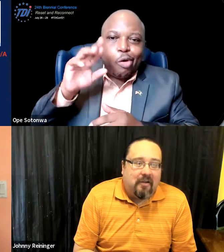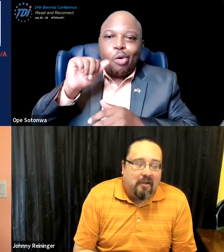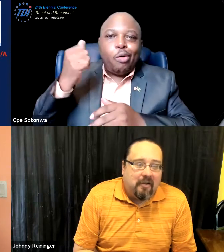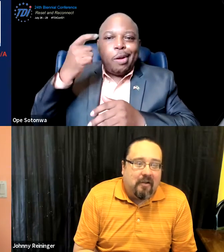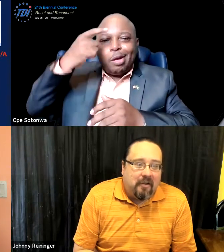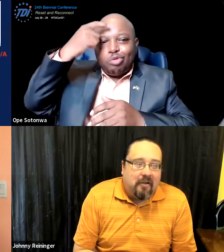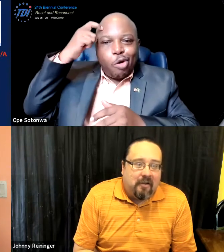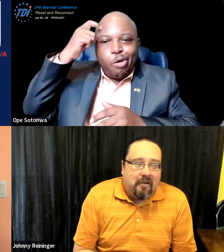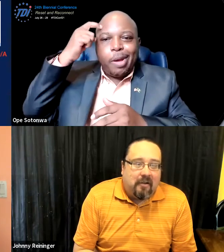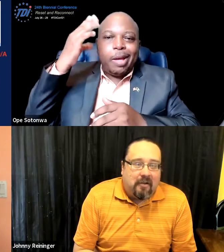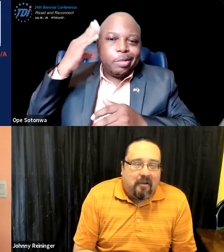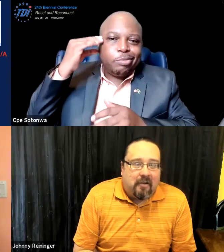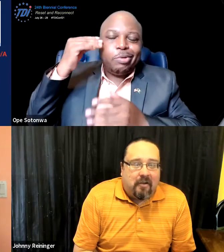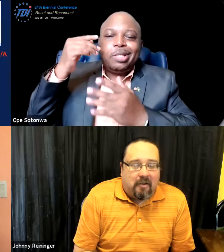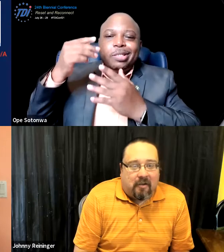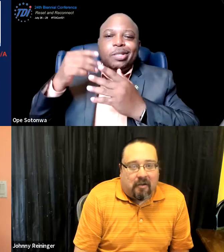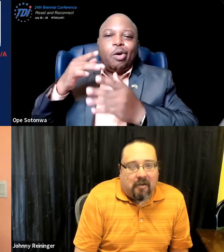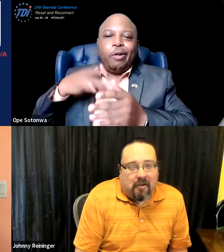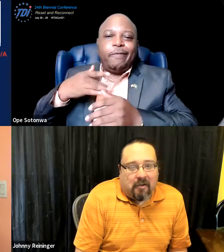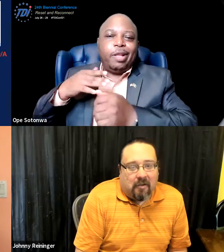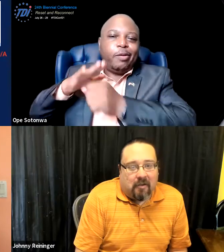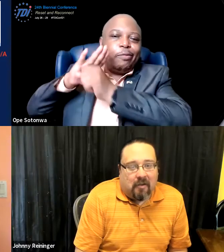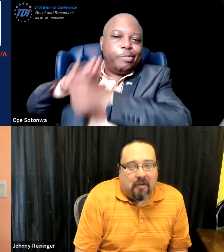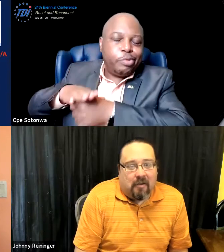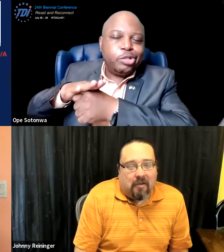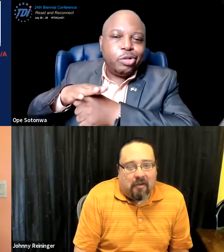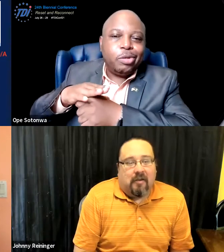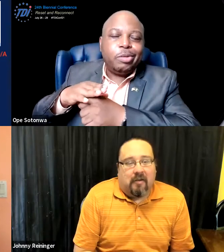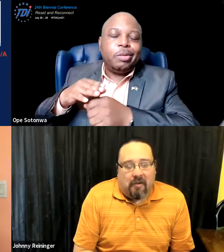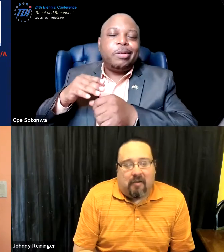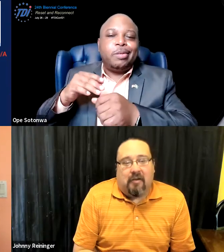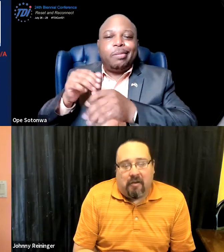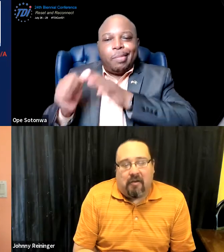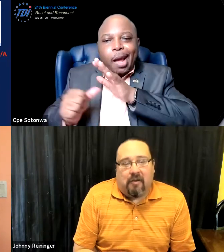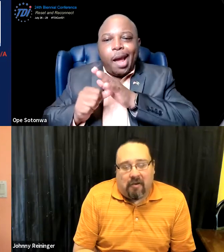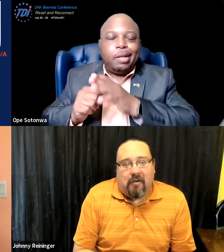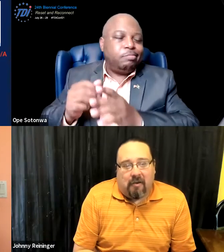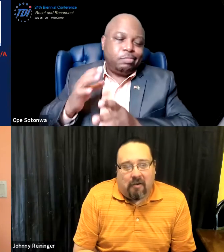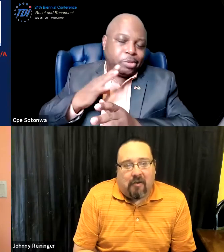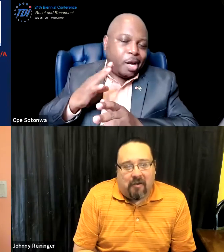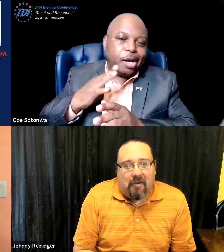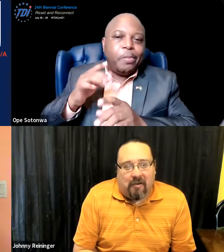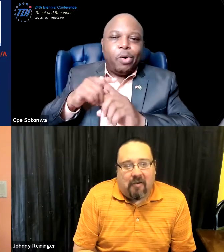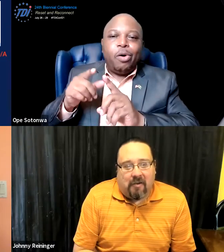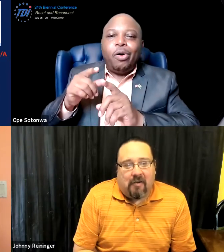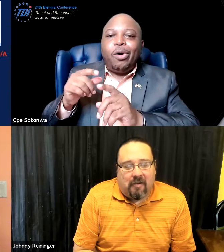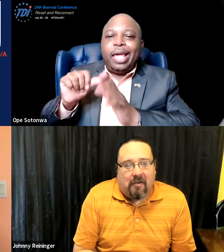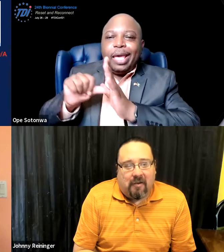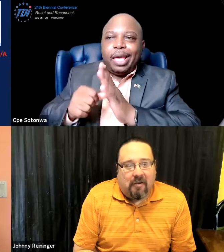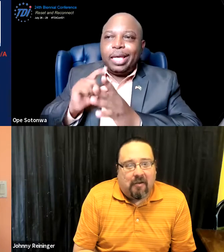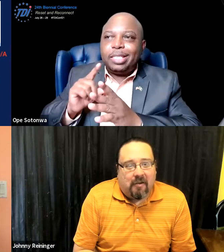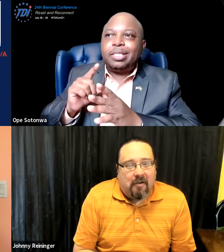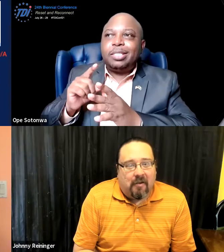may have their own personal reasons behind that. They may have had a traumatic experience. They may have felt oppressed. They may